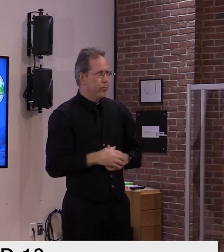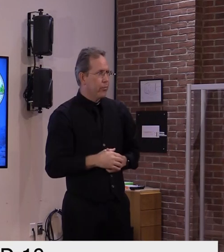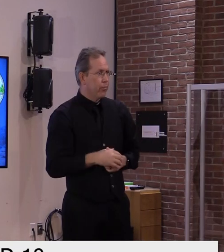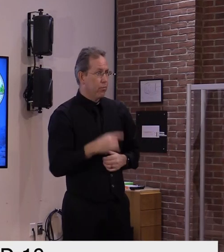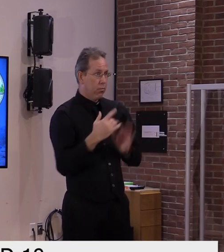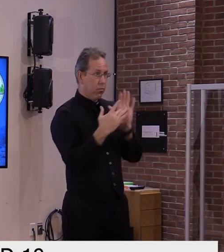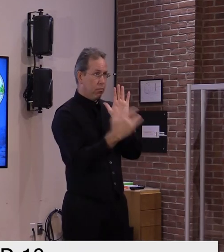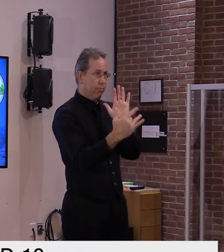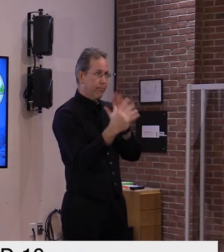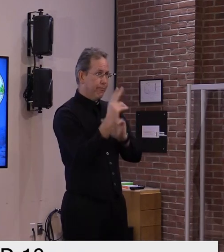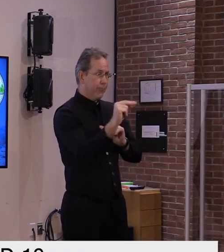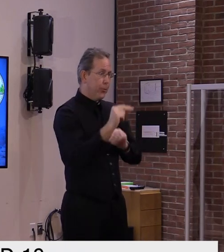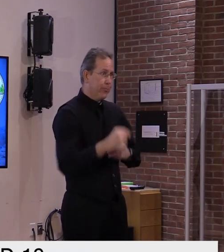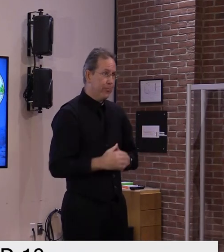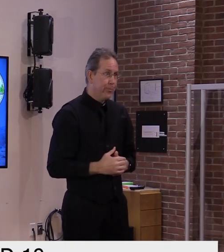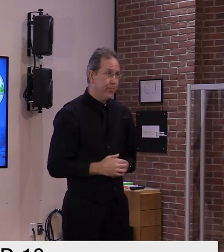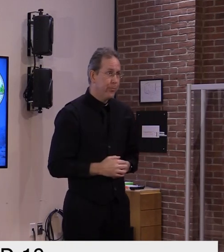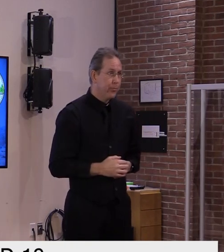Commissioner?